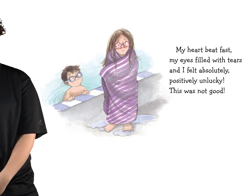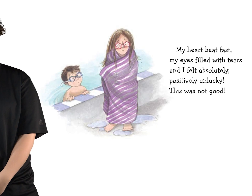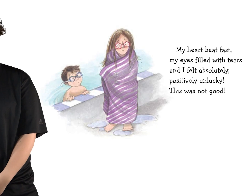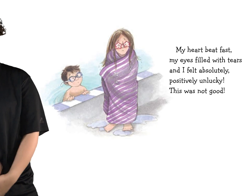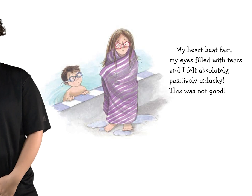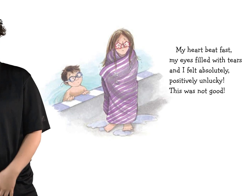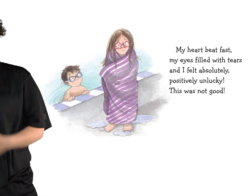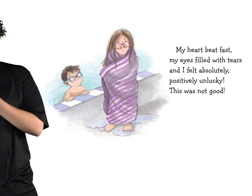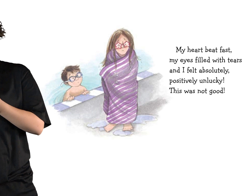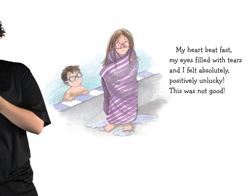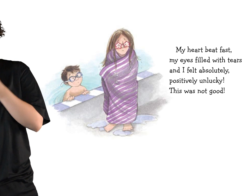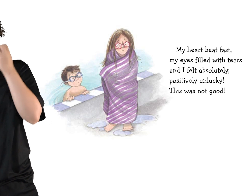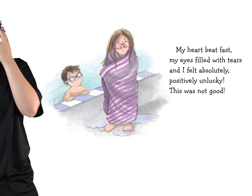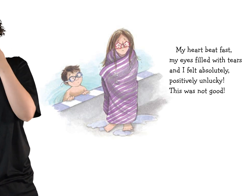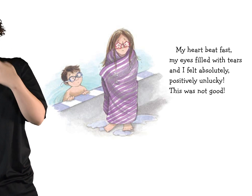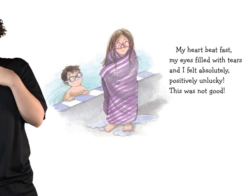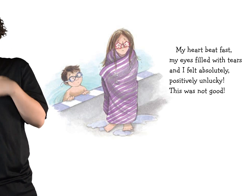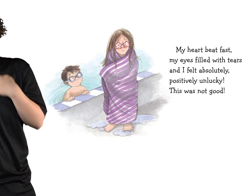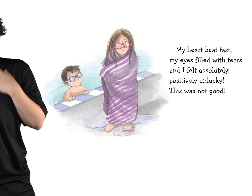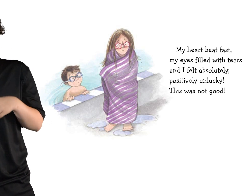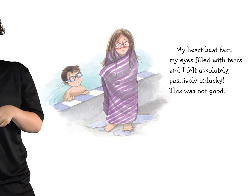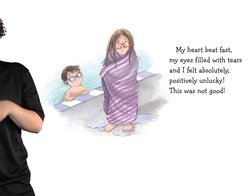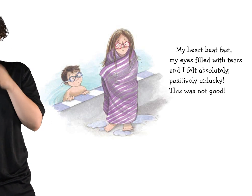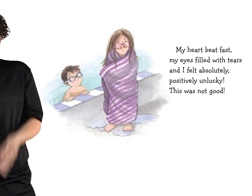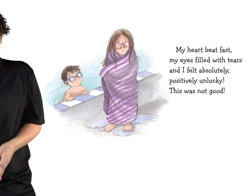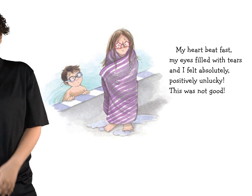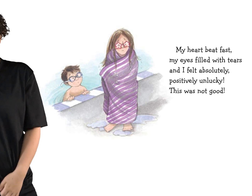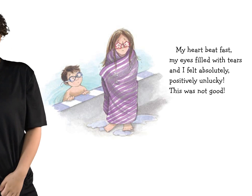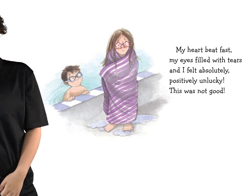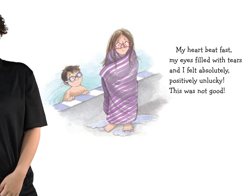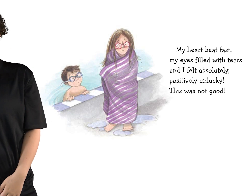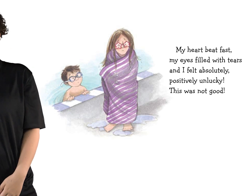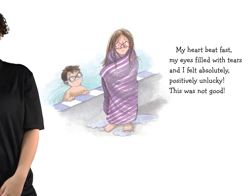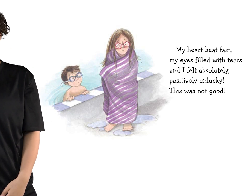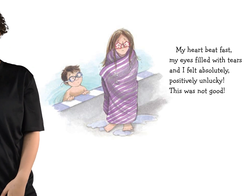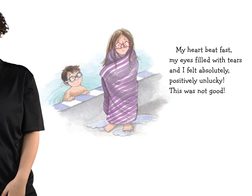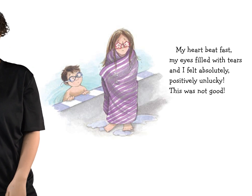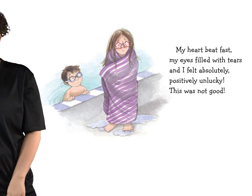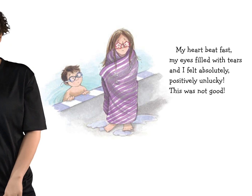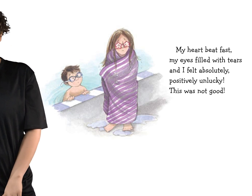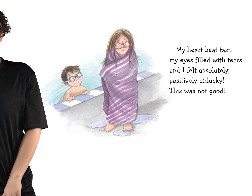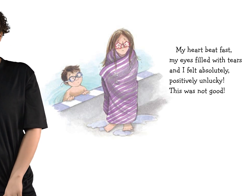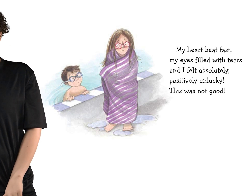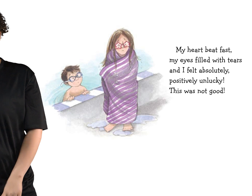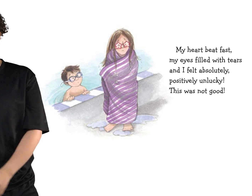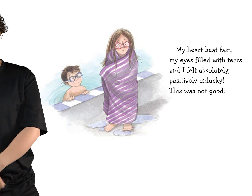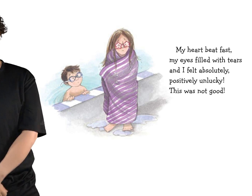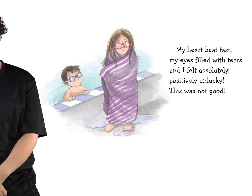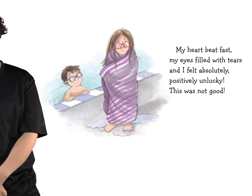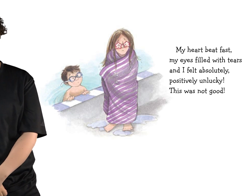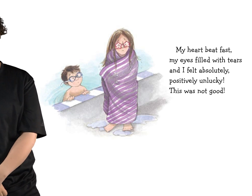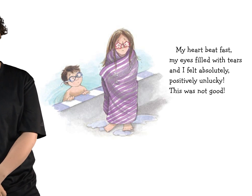My heart beat fast, my eyes filled with tears, and I felt absolutely positively unlucky. This